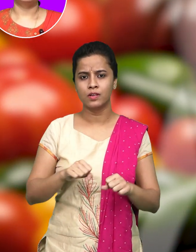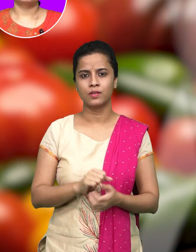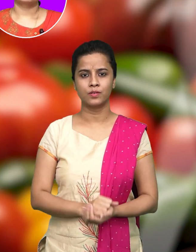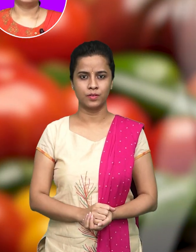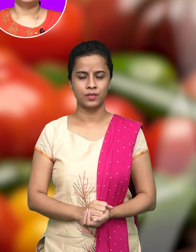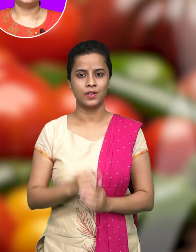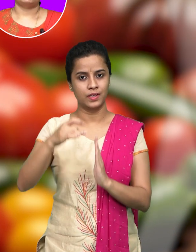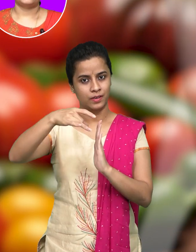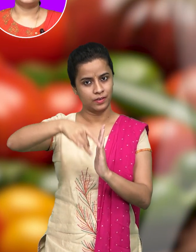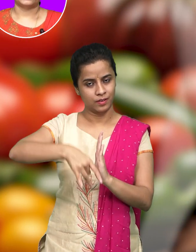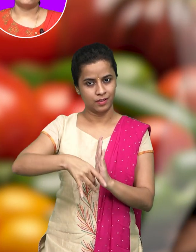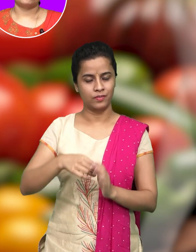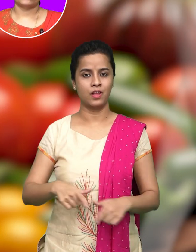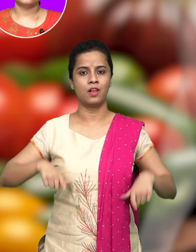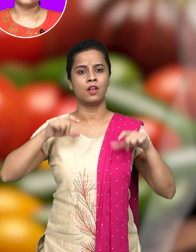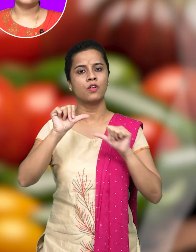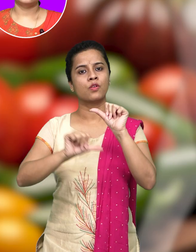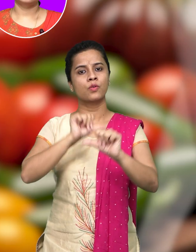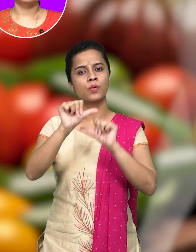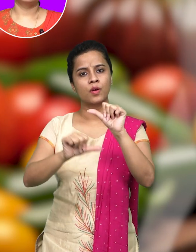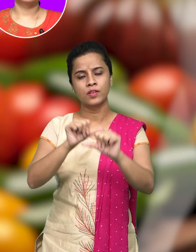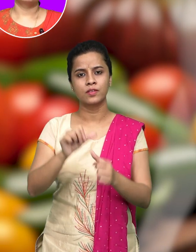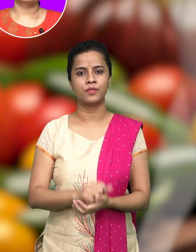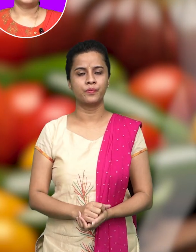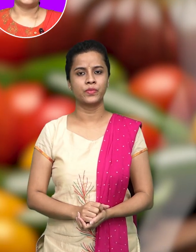to define life process,